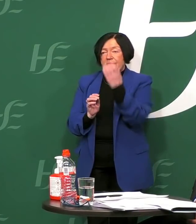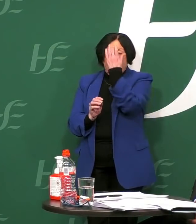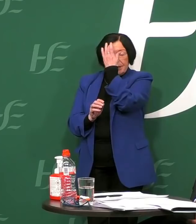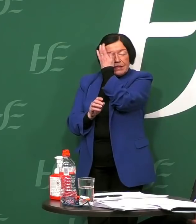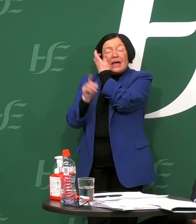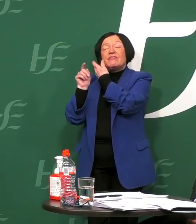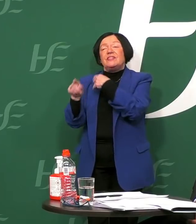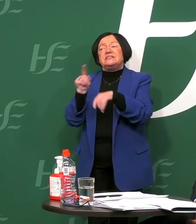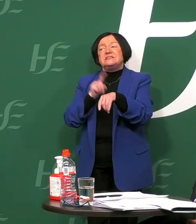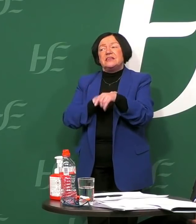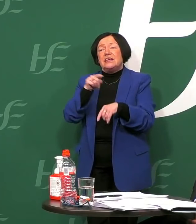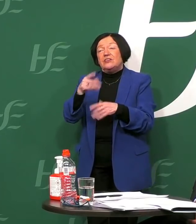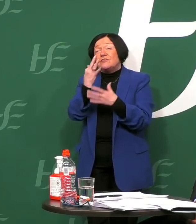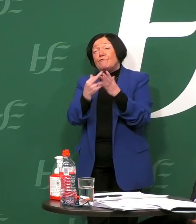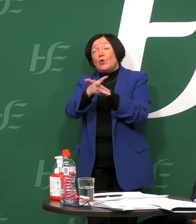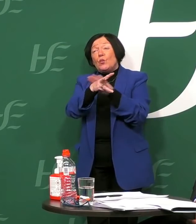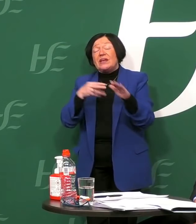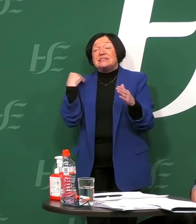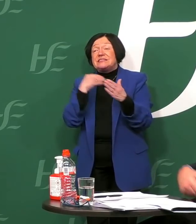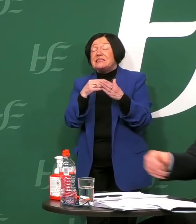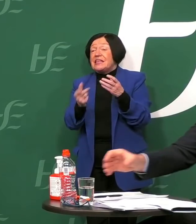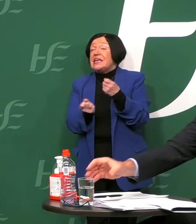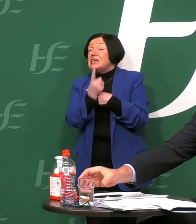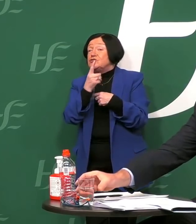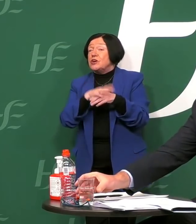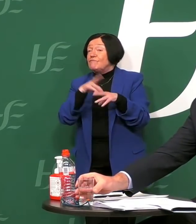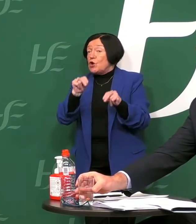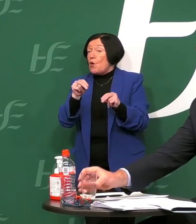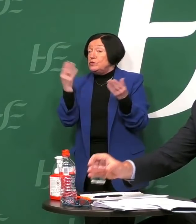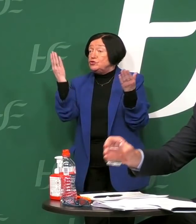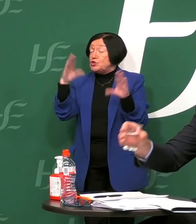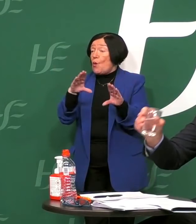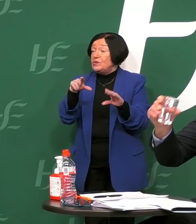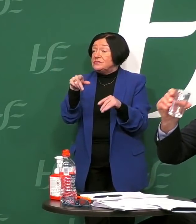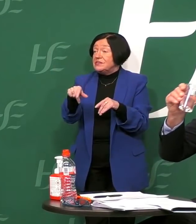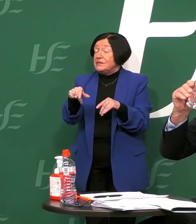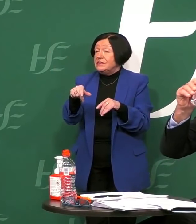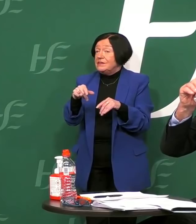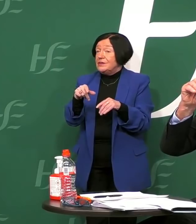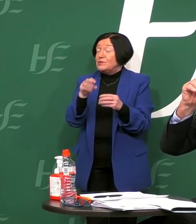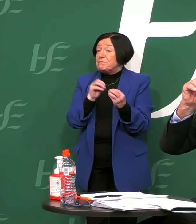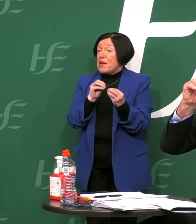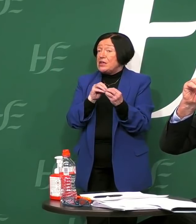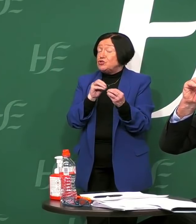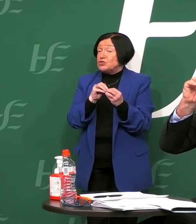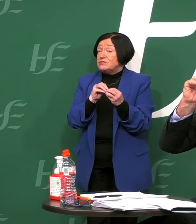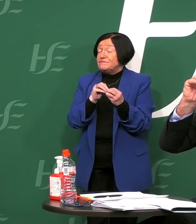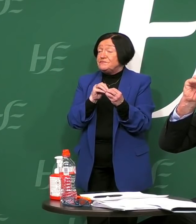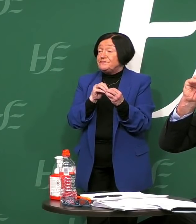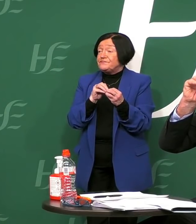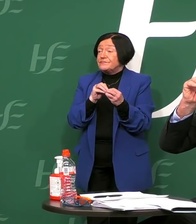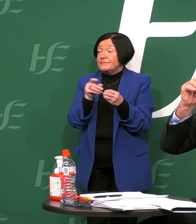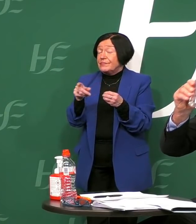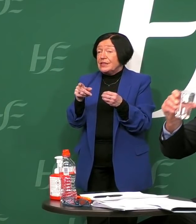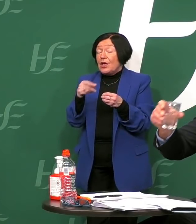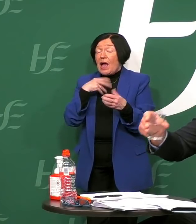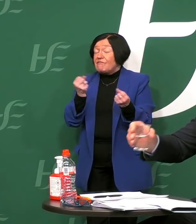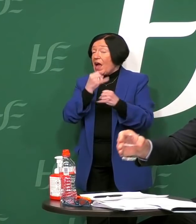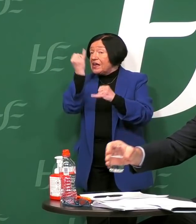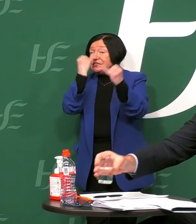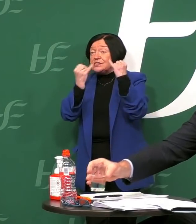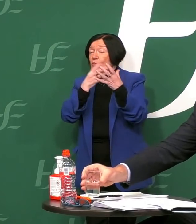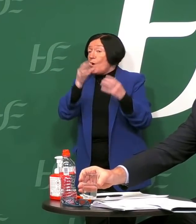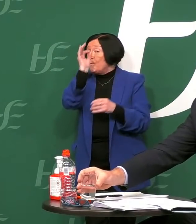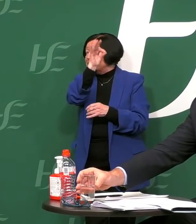this stage, it's a few weeks since the issues of no-shows was brought up. Do we have any idea